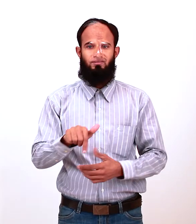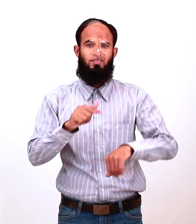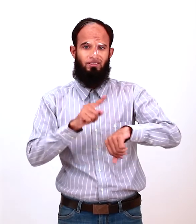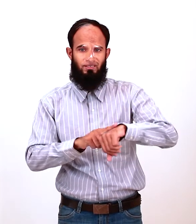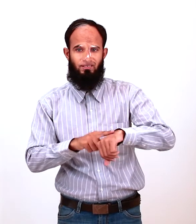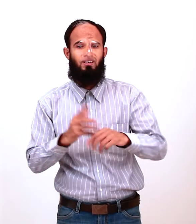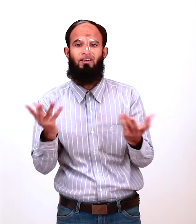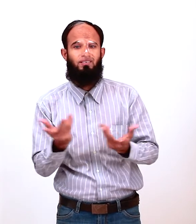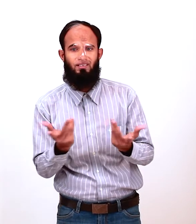So the time is